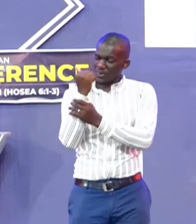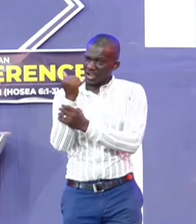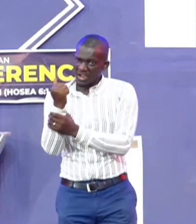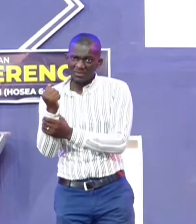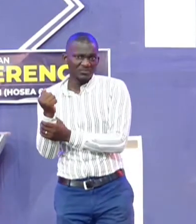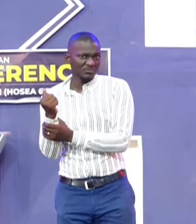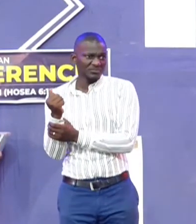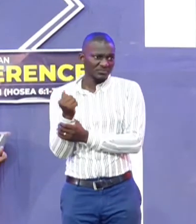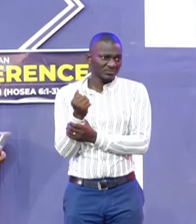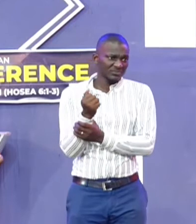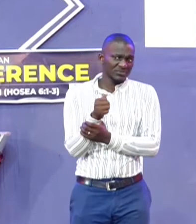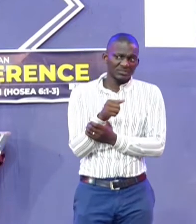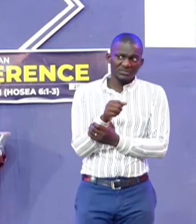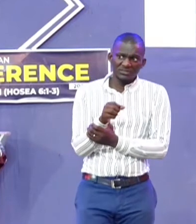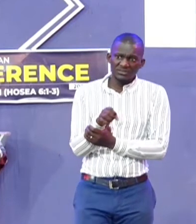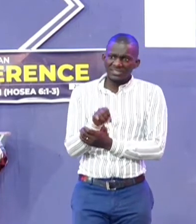Abraham,